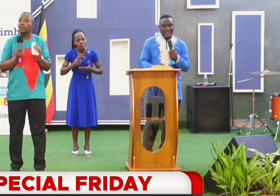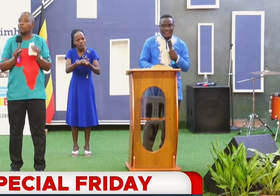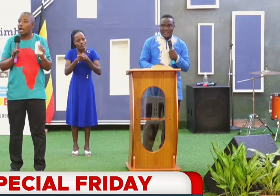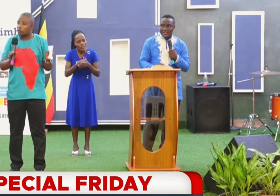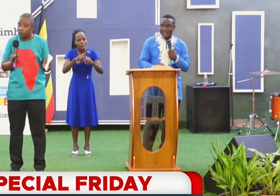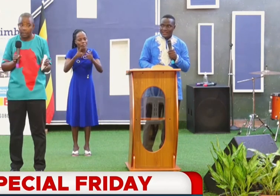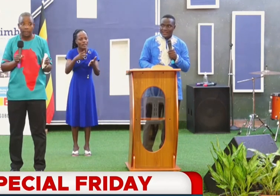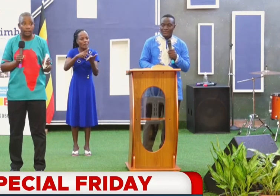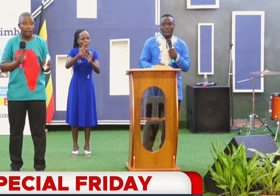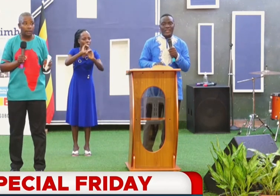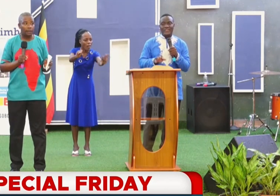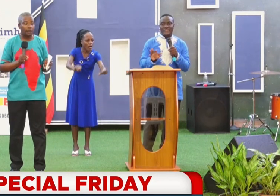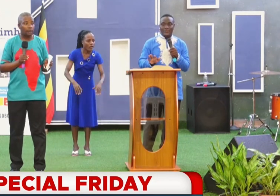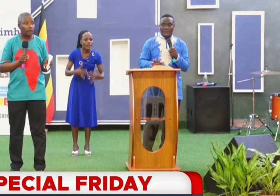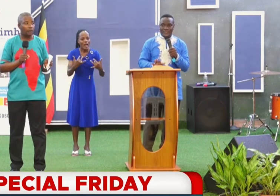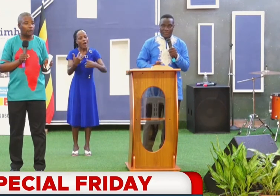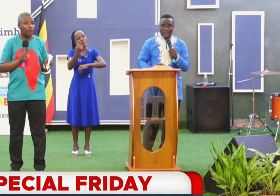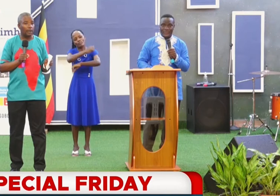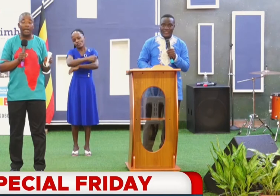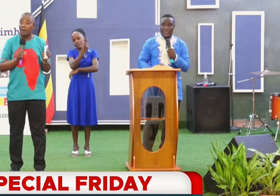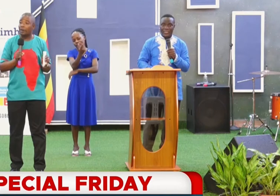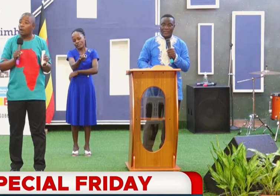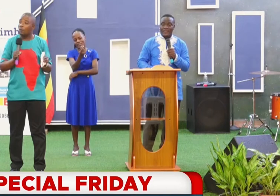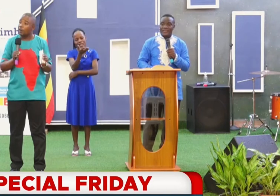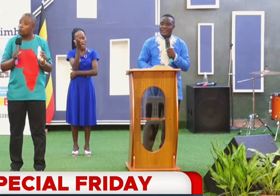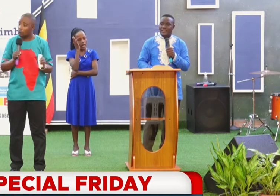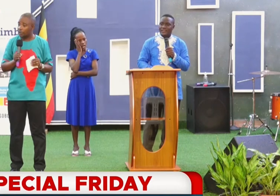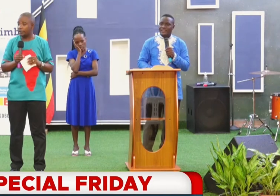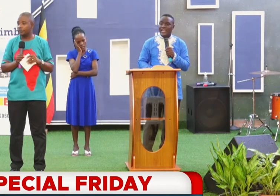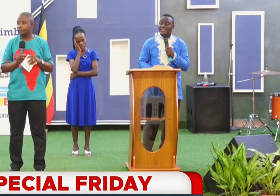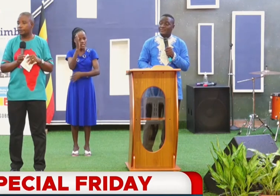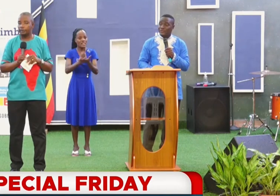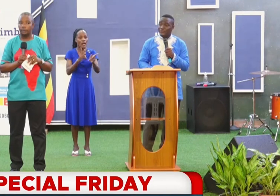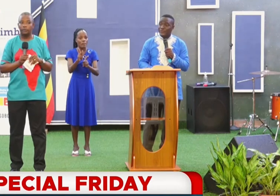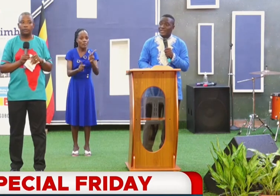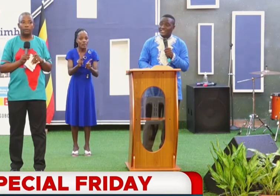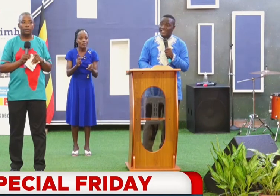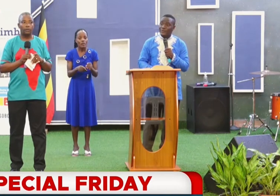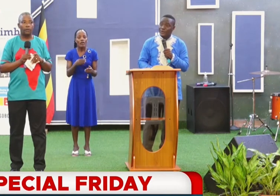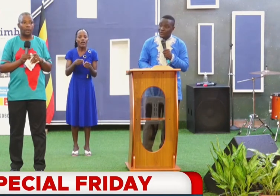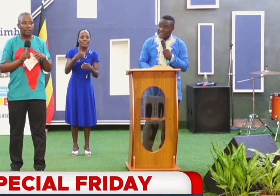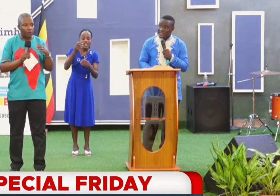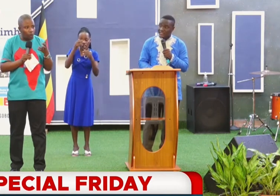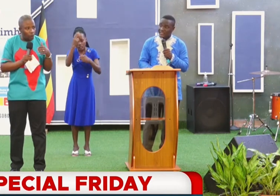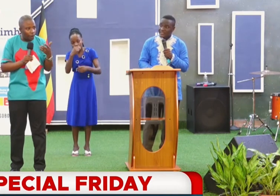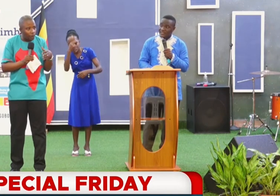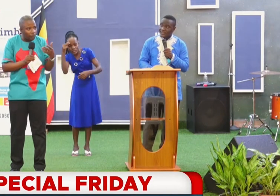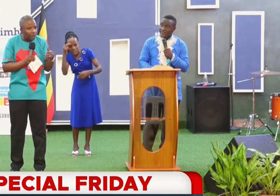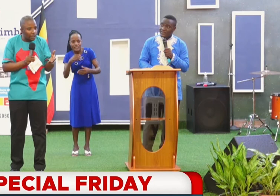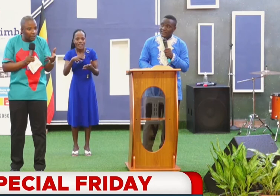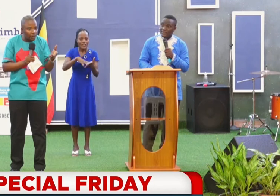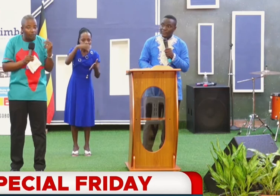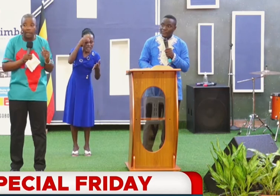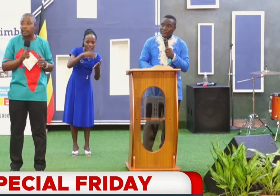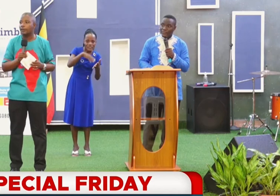school fees zatuuse. Now we are in the school fees period. Eri abaana abamu nga bo bali ku looni. There are some children who are studying on loans. Kasito oyiga okwogera obulungi